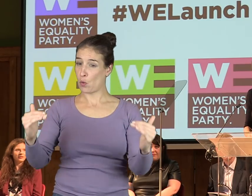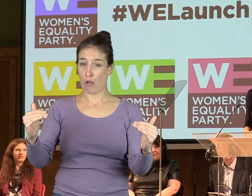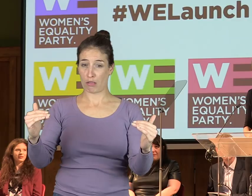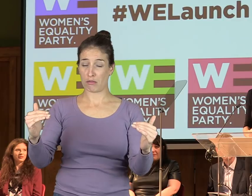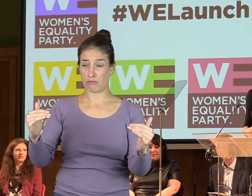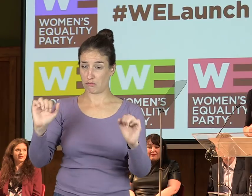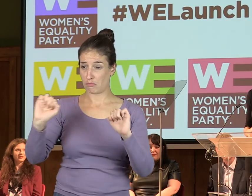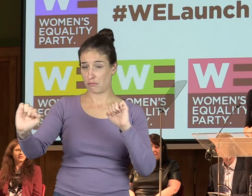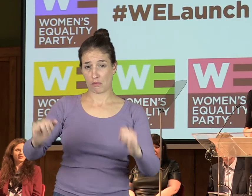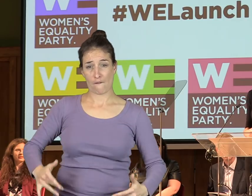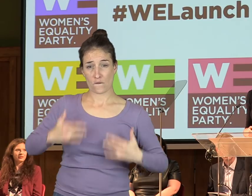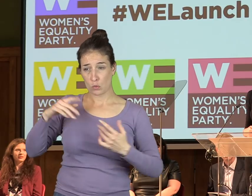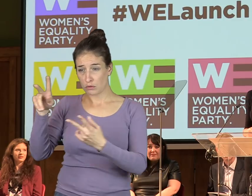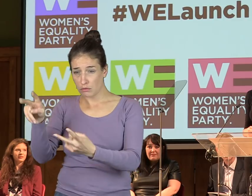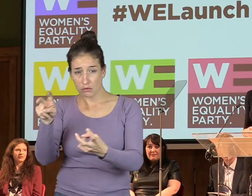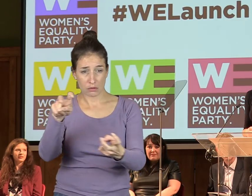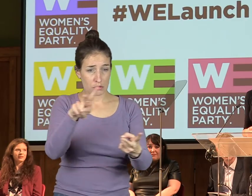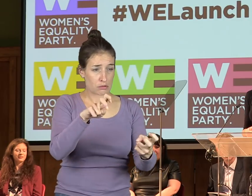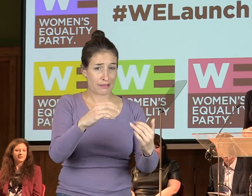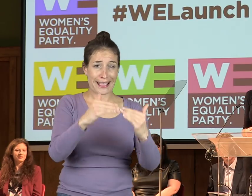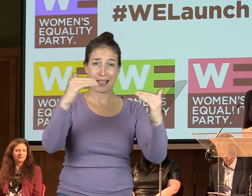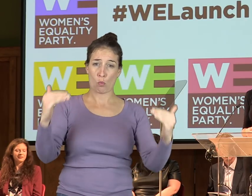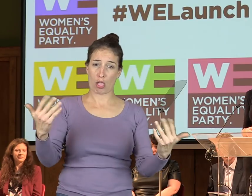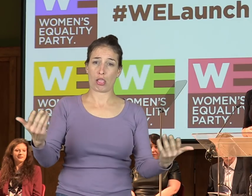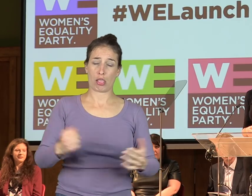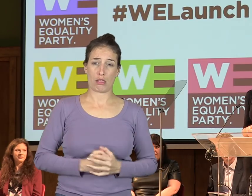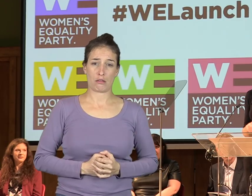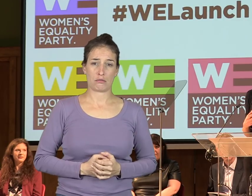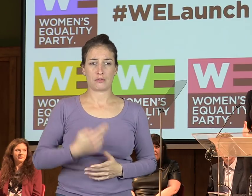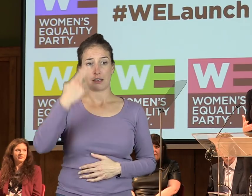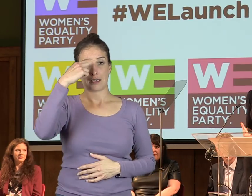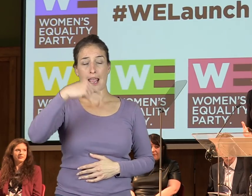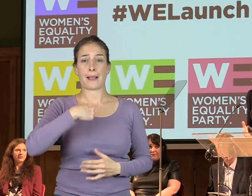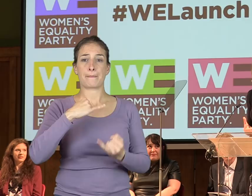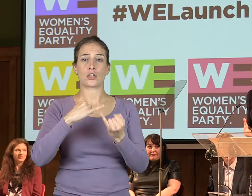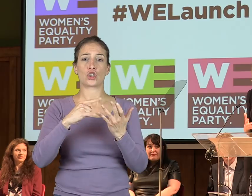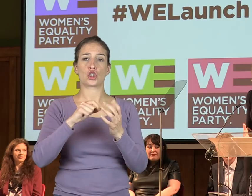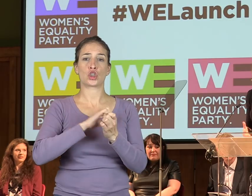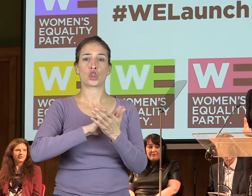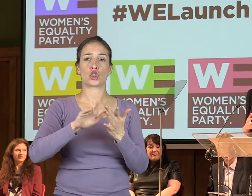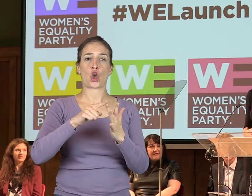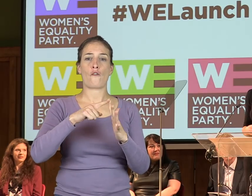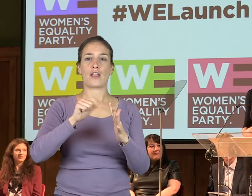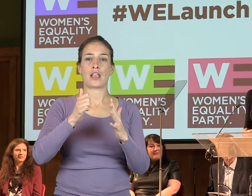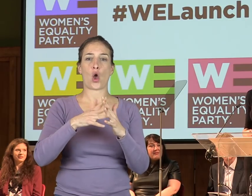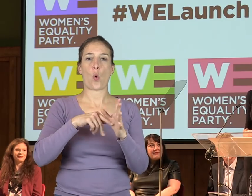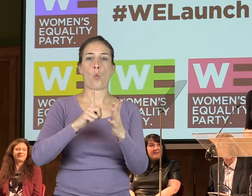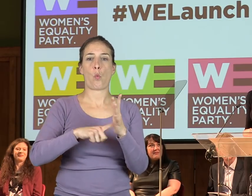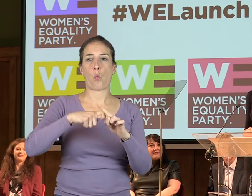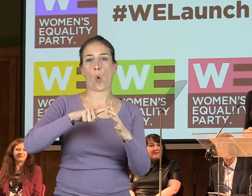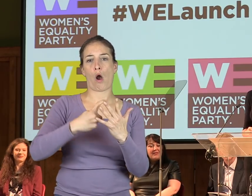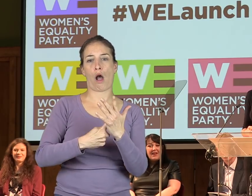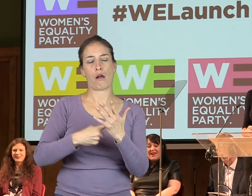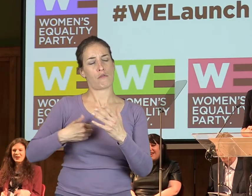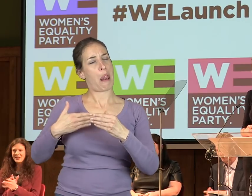equally, and Britain does better as a result. I'm Sophie Walker, and I'm the leader of the Women's Equality